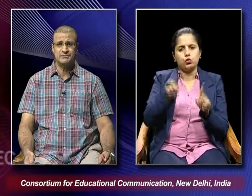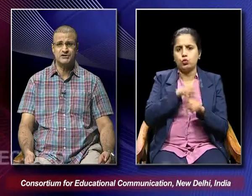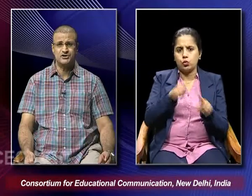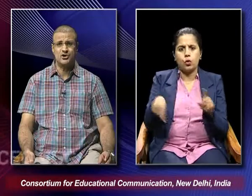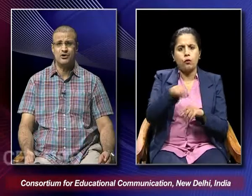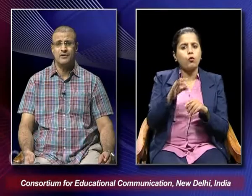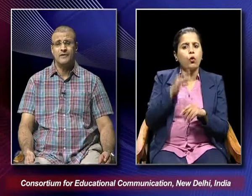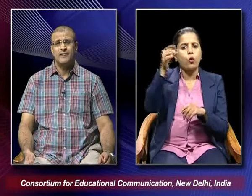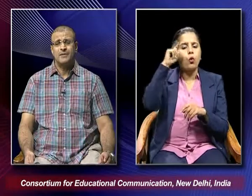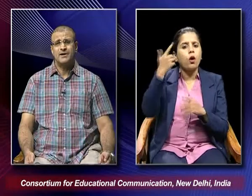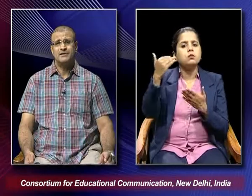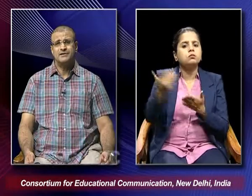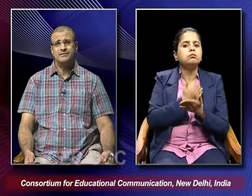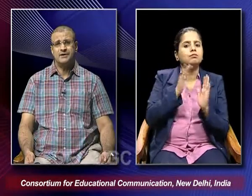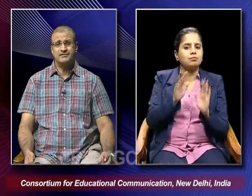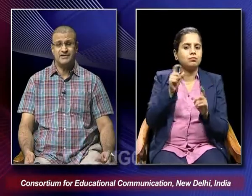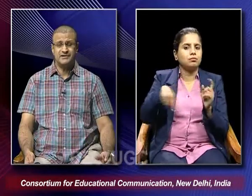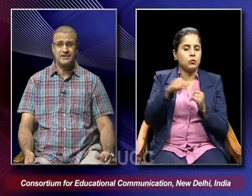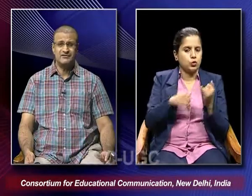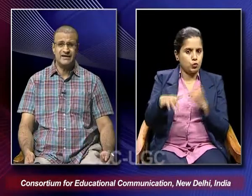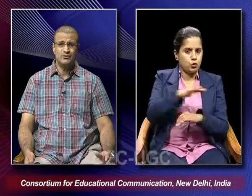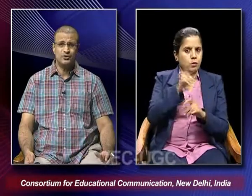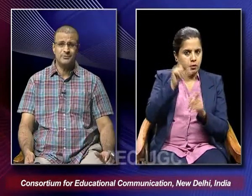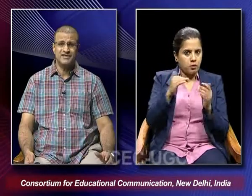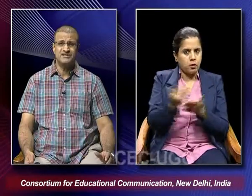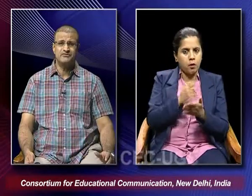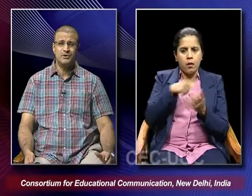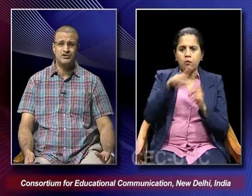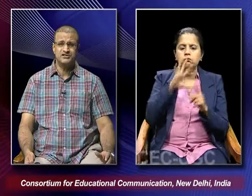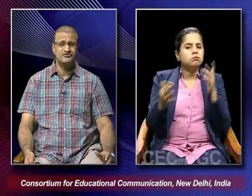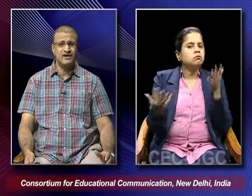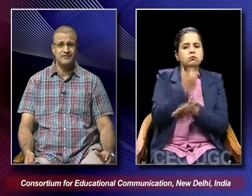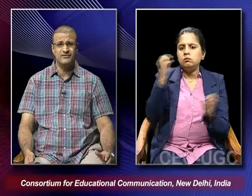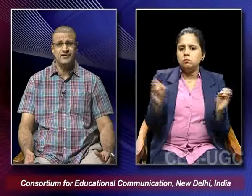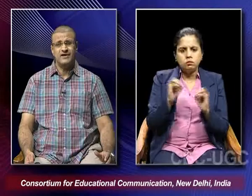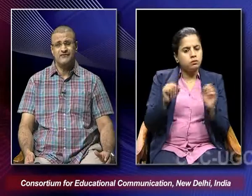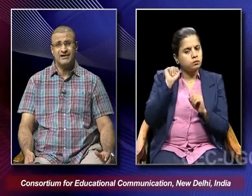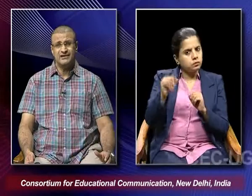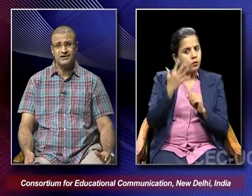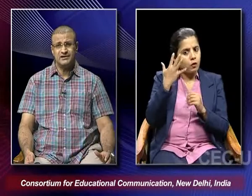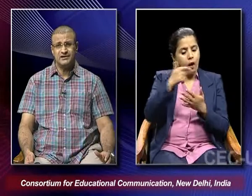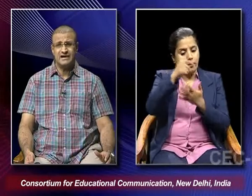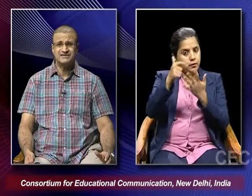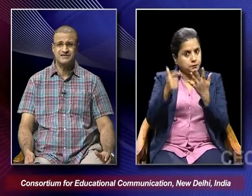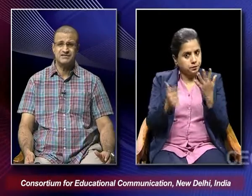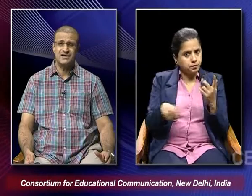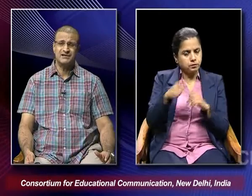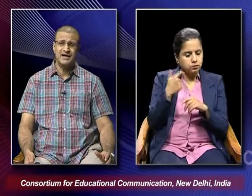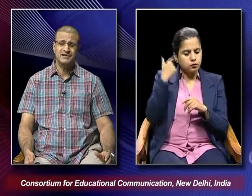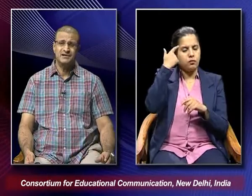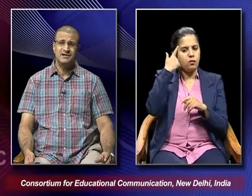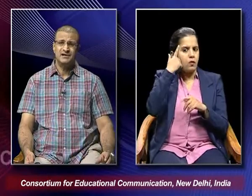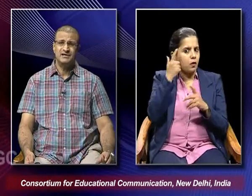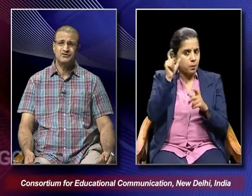can be secured. But even that could not be achieved, because his wife finally realizes